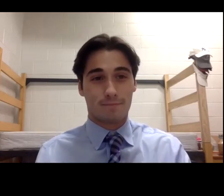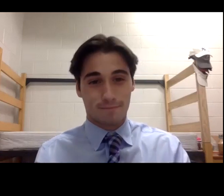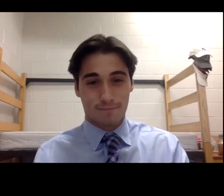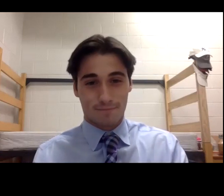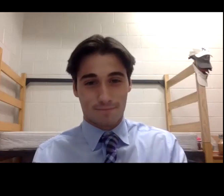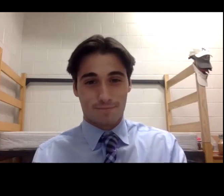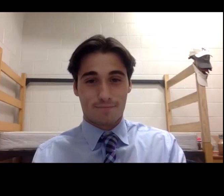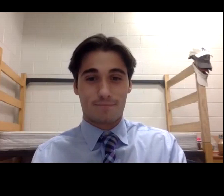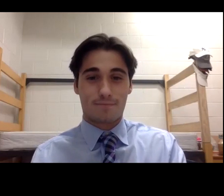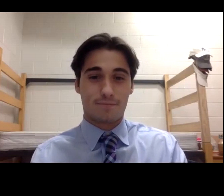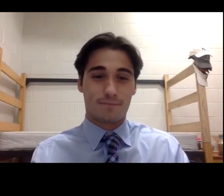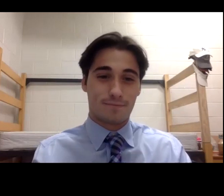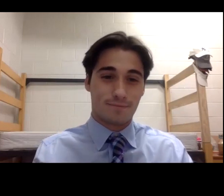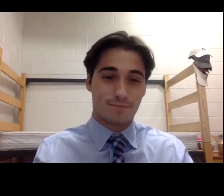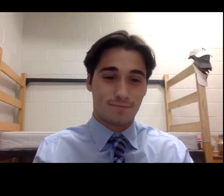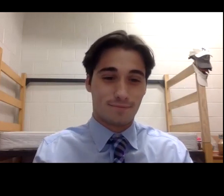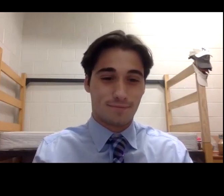accomplishments.